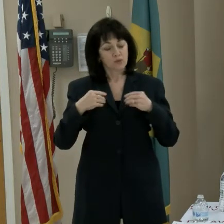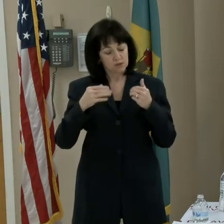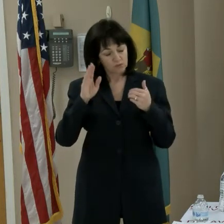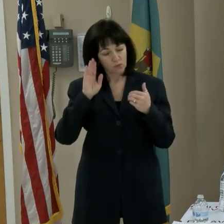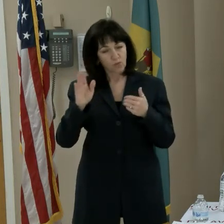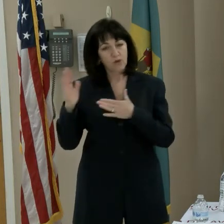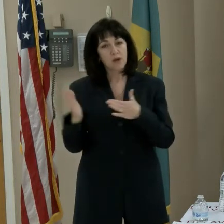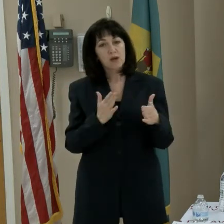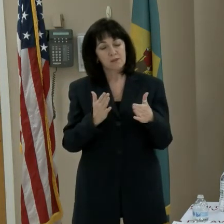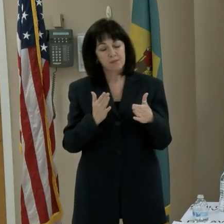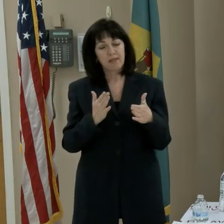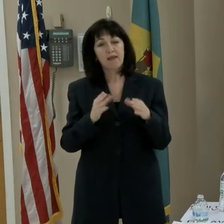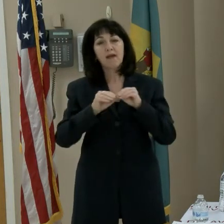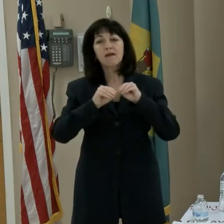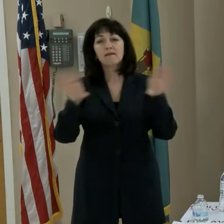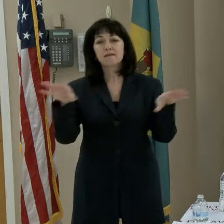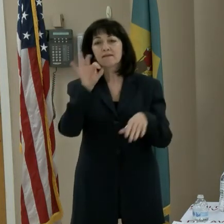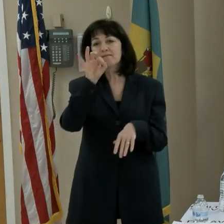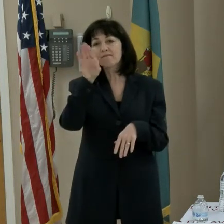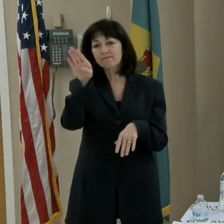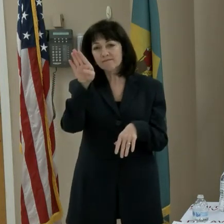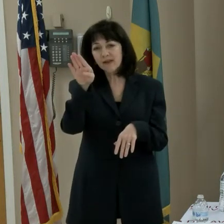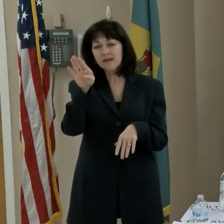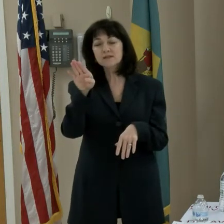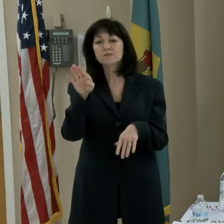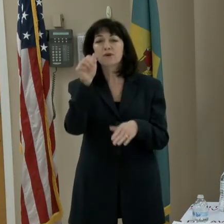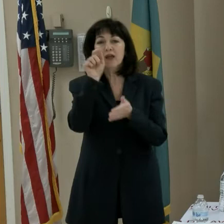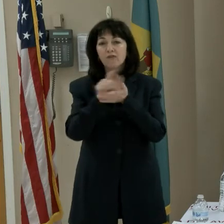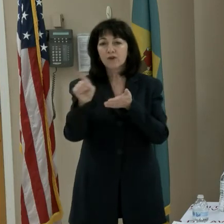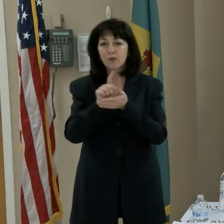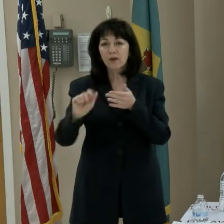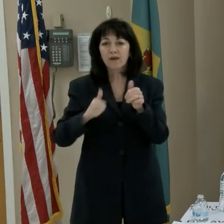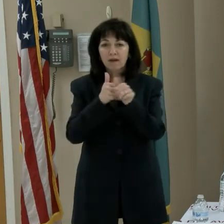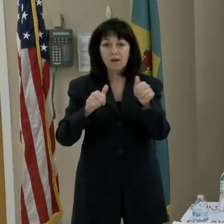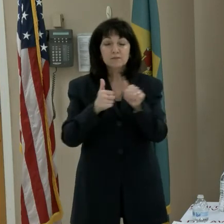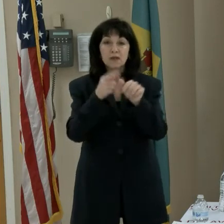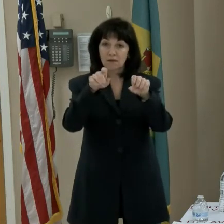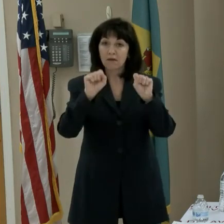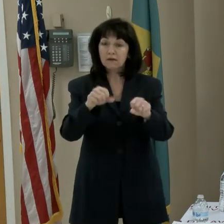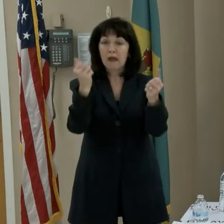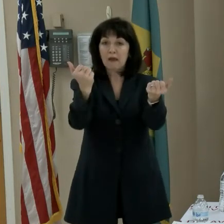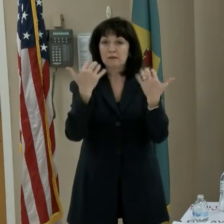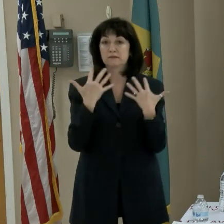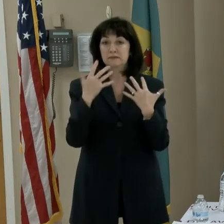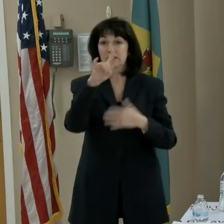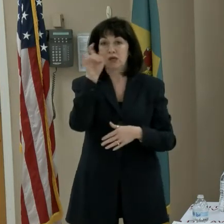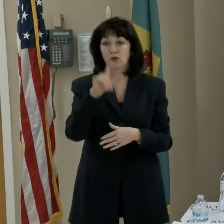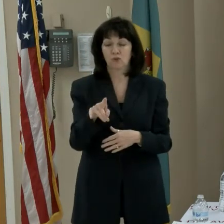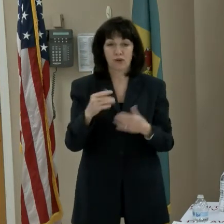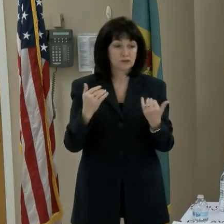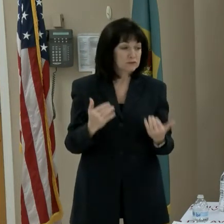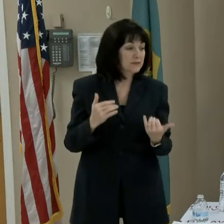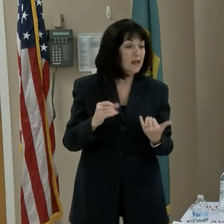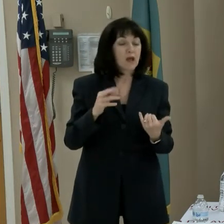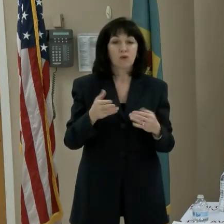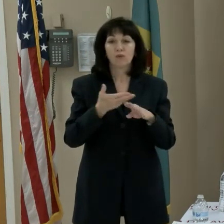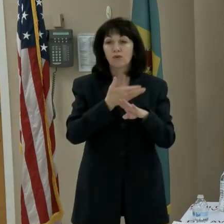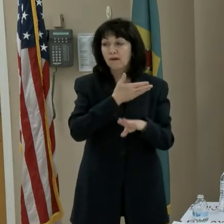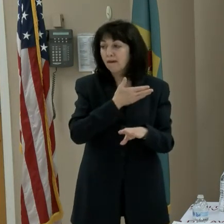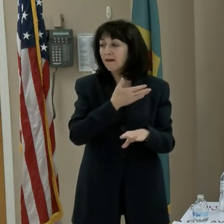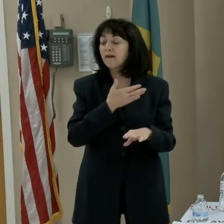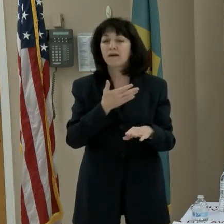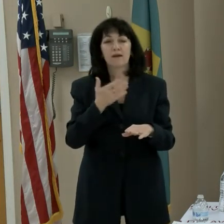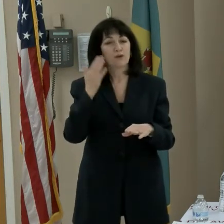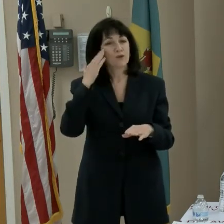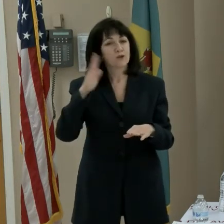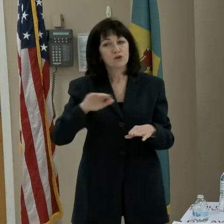weekly, including time to answer some of your questions. You can send them to us now or virtually ahead of time. Today, I know we're all